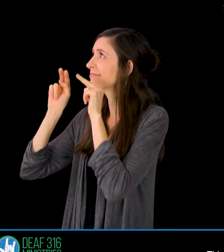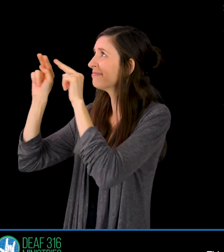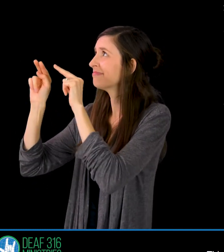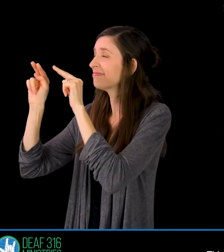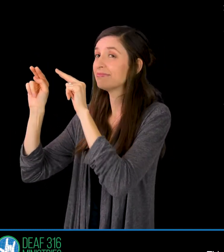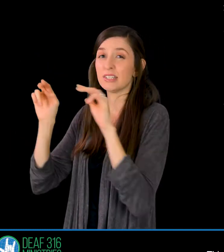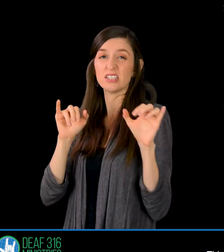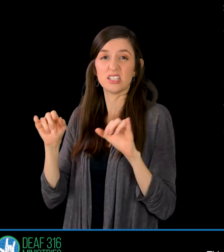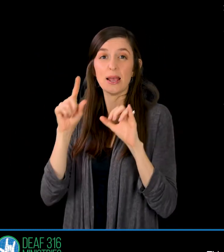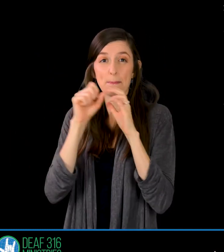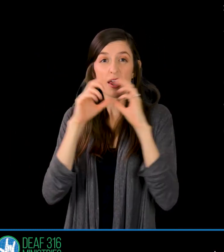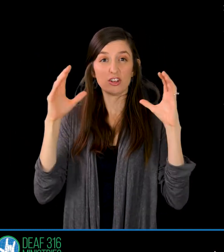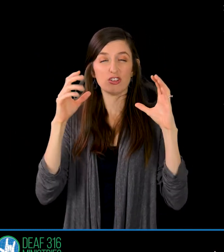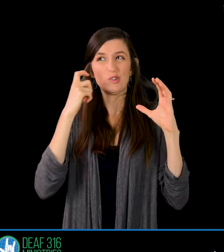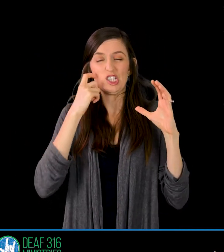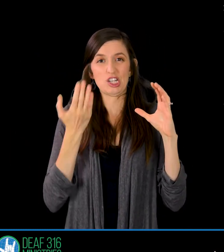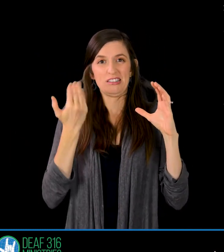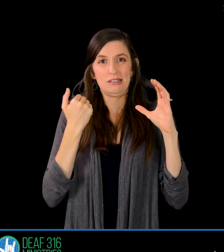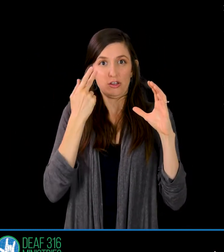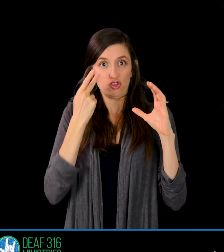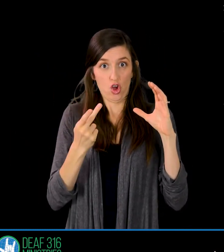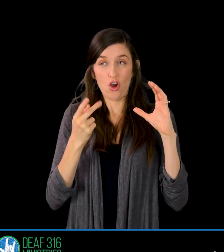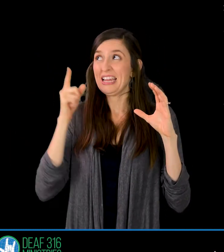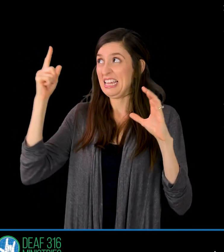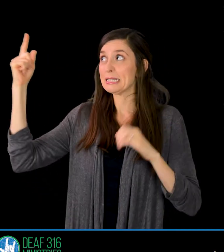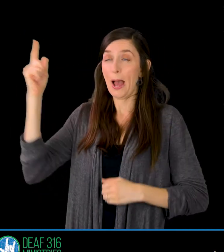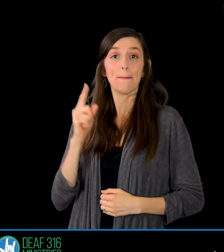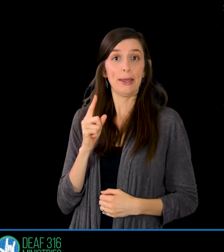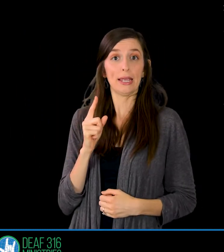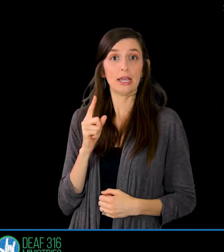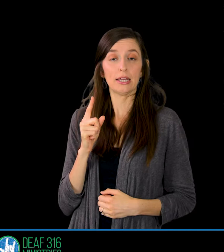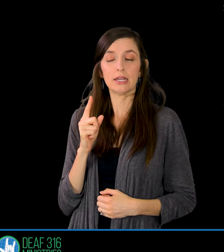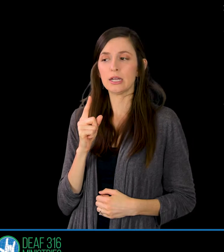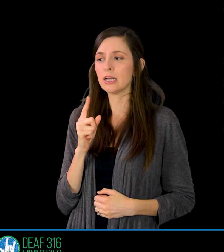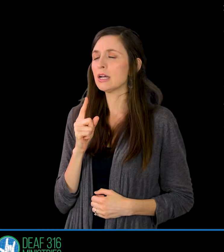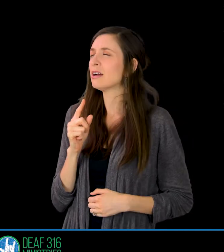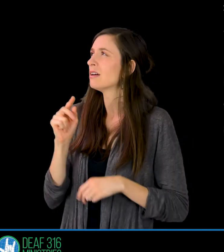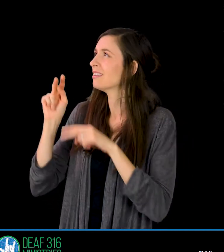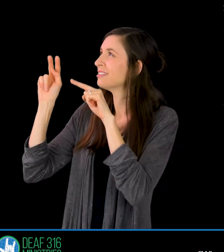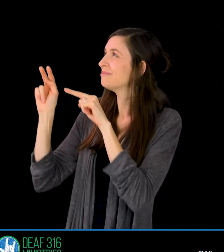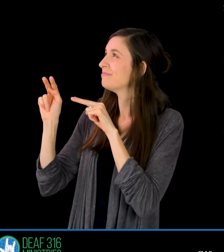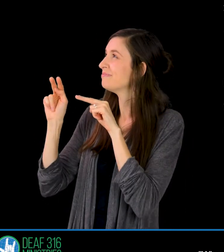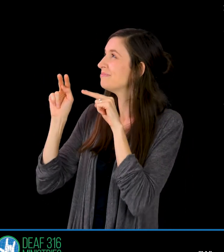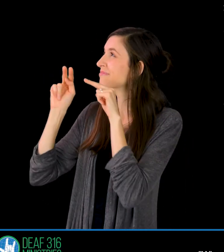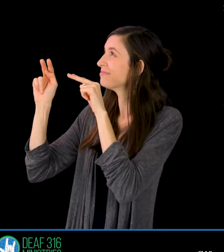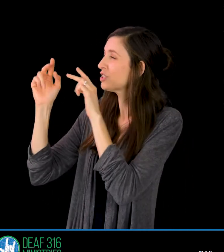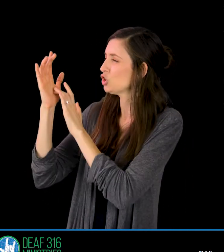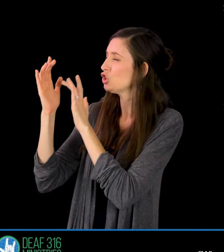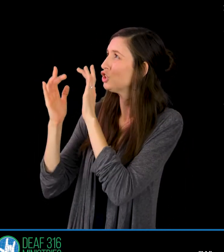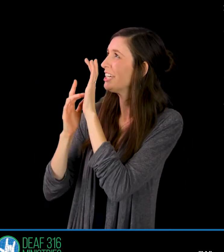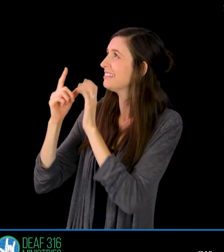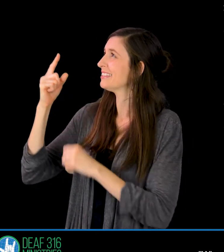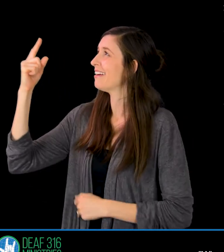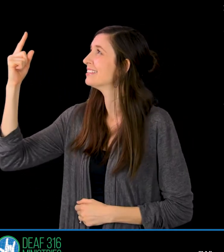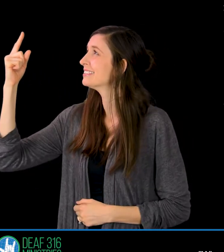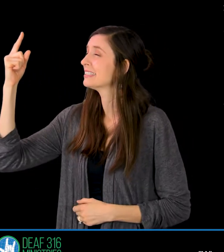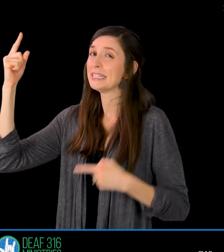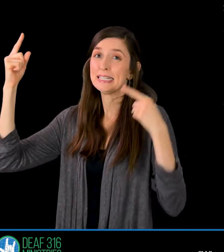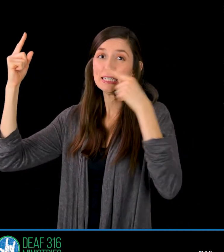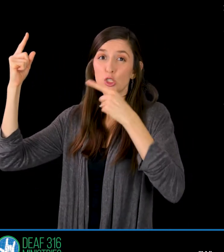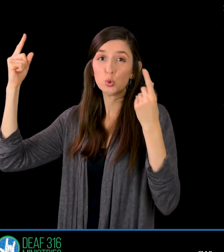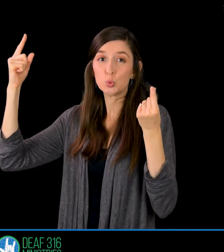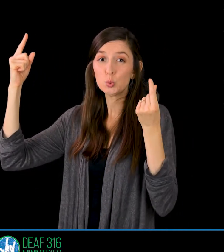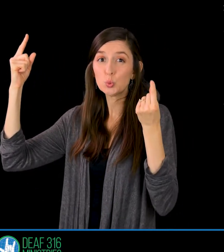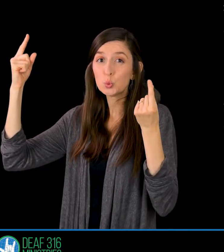heaven this is the same picture we just saw in 2 Thessalonians he's coming whom he raised from the